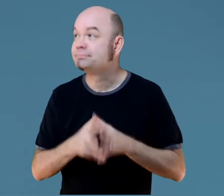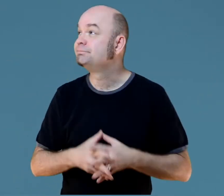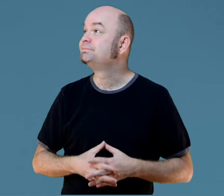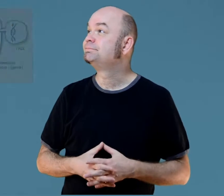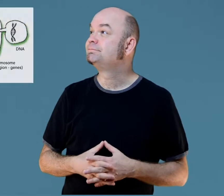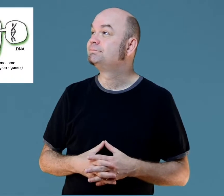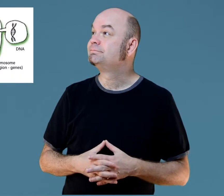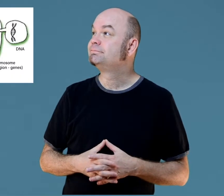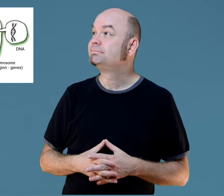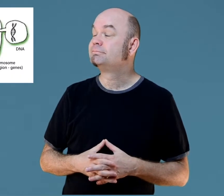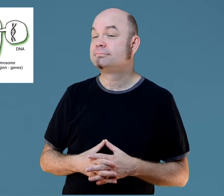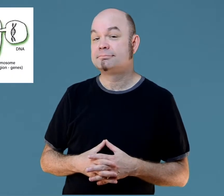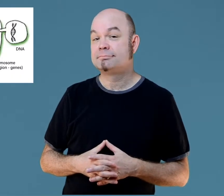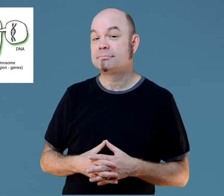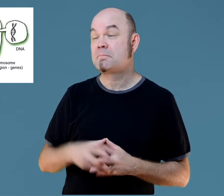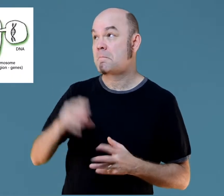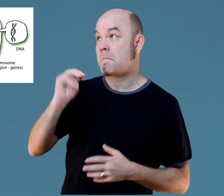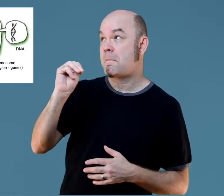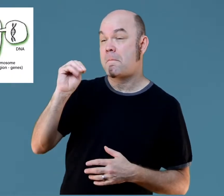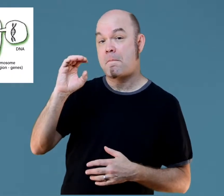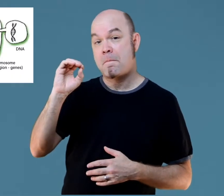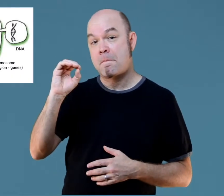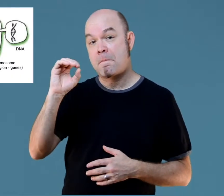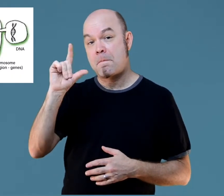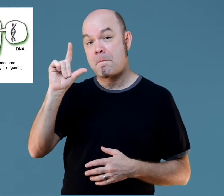Let's look at this picture to understand DNA.